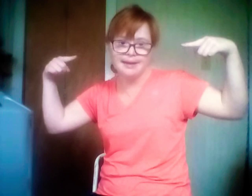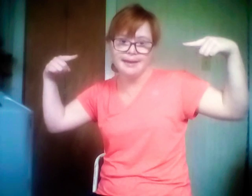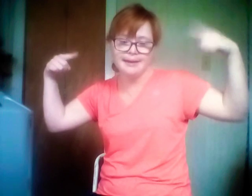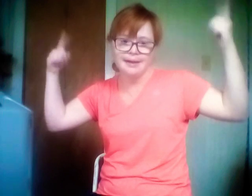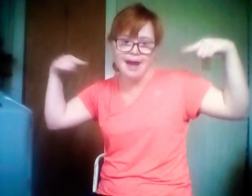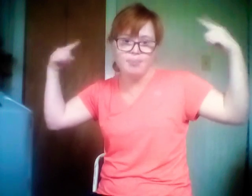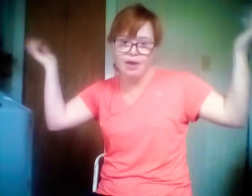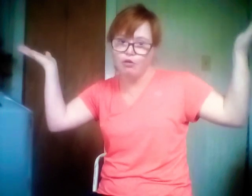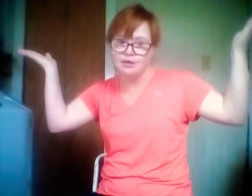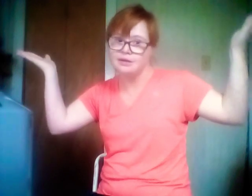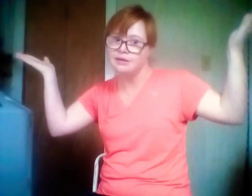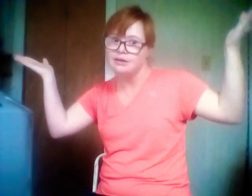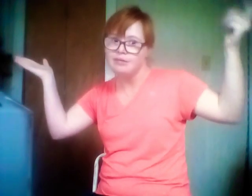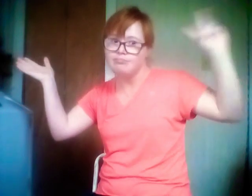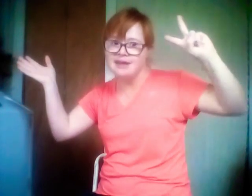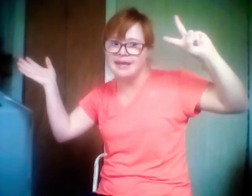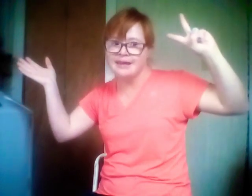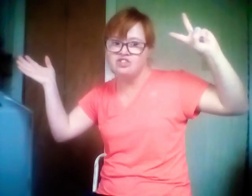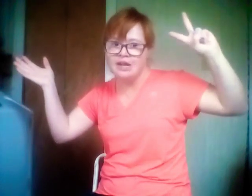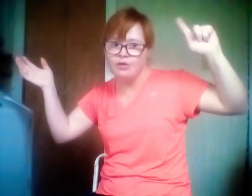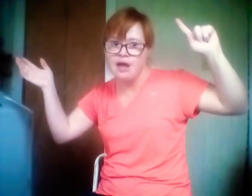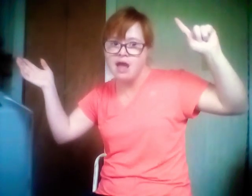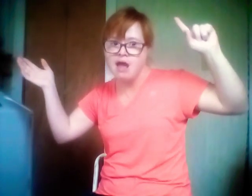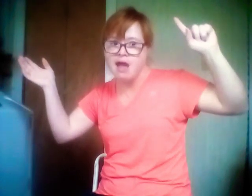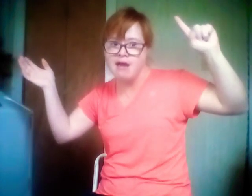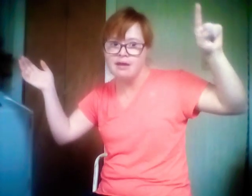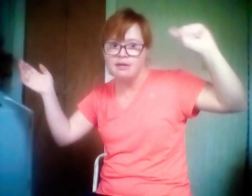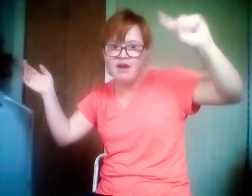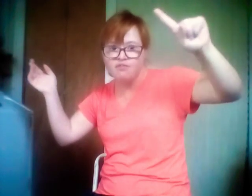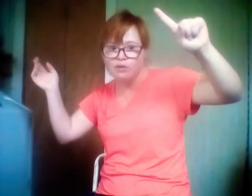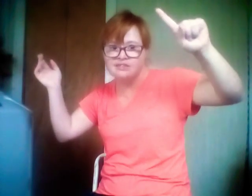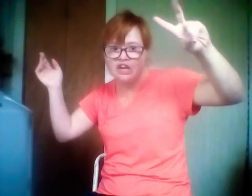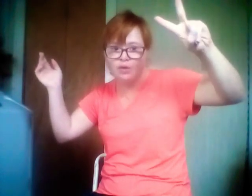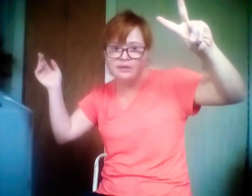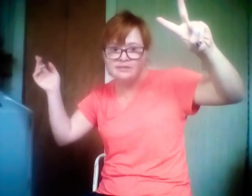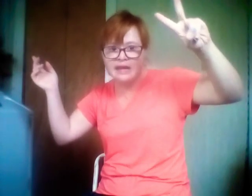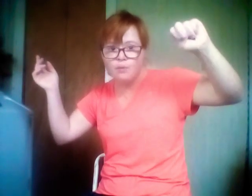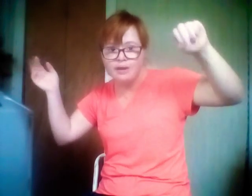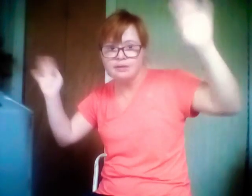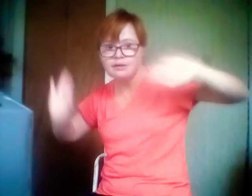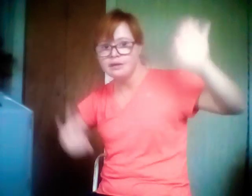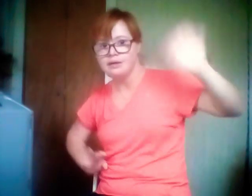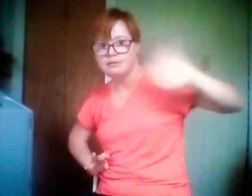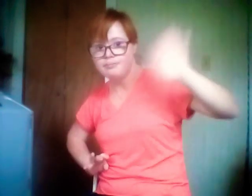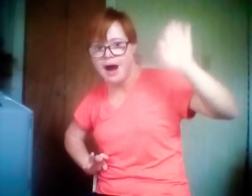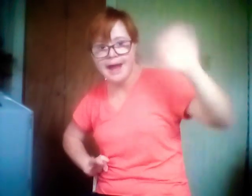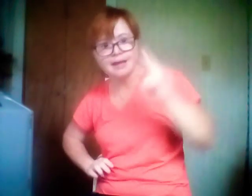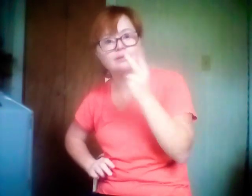I upload my second channel, first channel, second one. Bye.